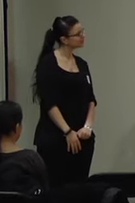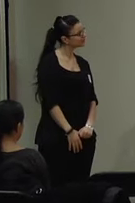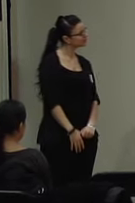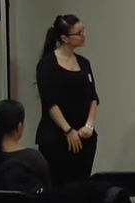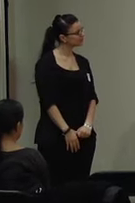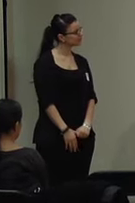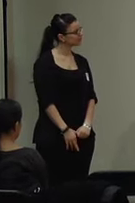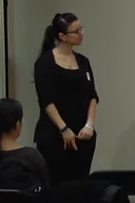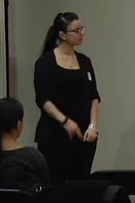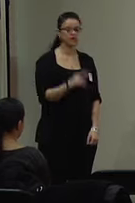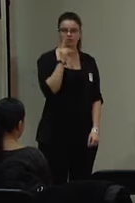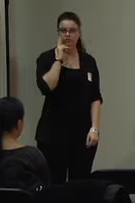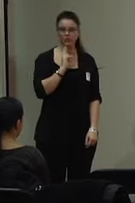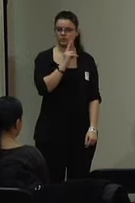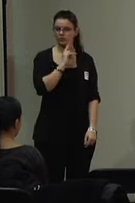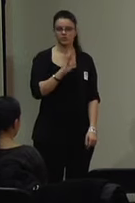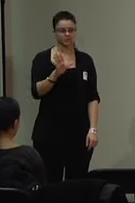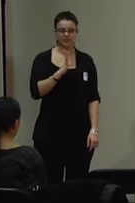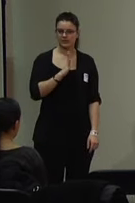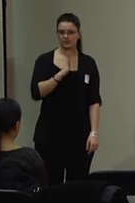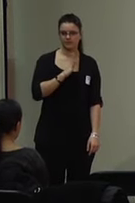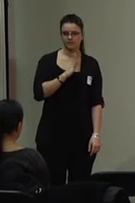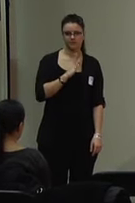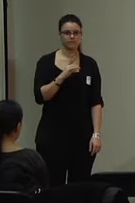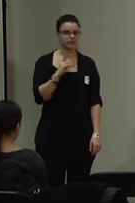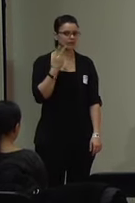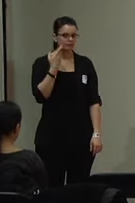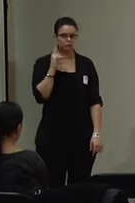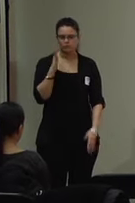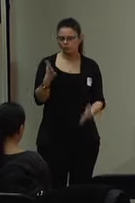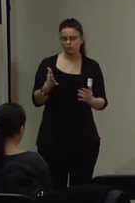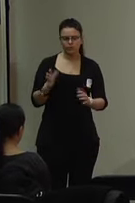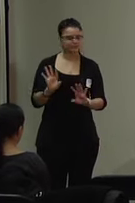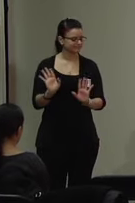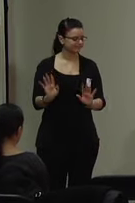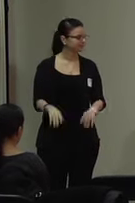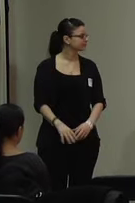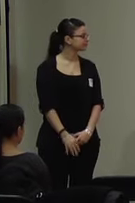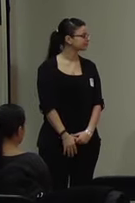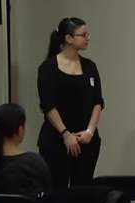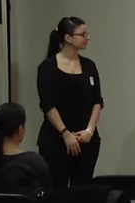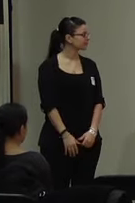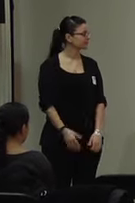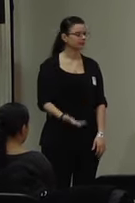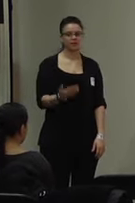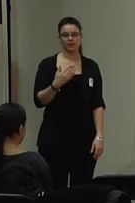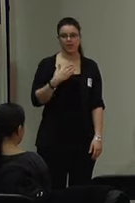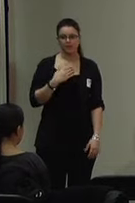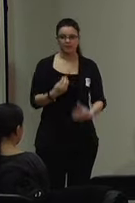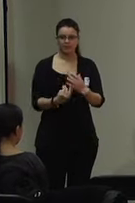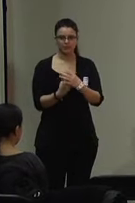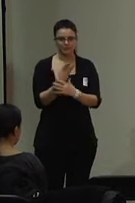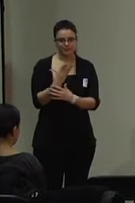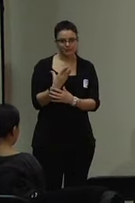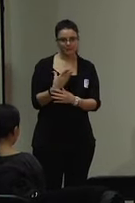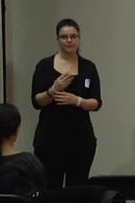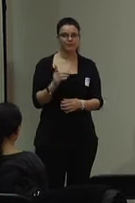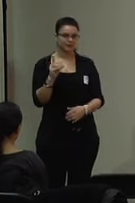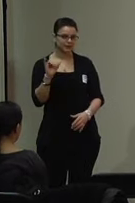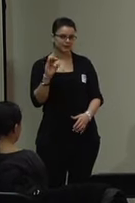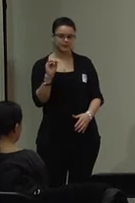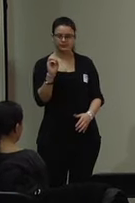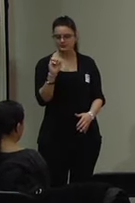are happy to cater to dietary restrictions. And I will just call the restaurant and say, hey, you know what? I'm following a plant-based diet, no egg, no dairy. I'm really clear.